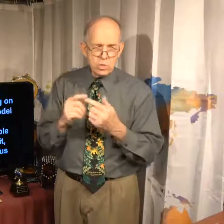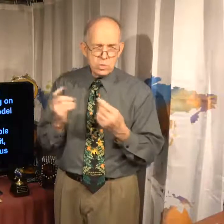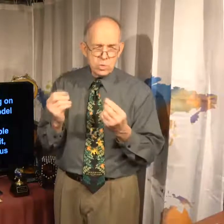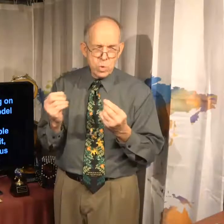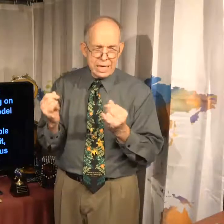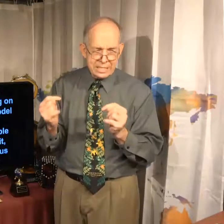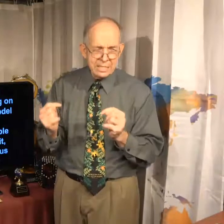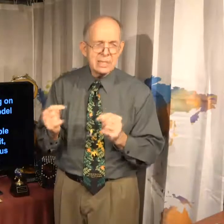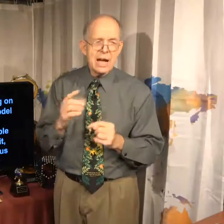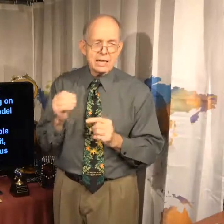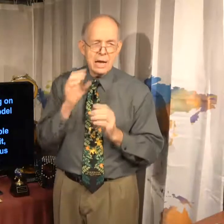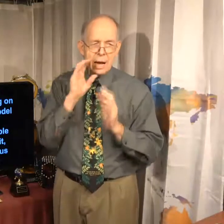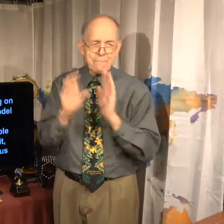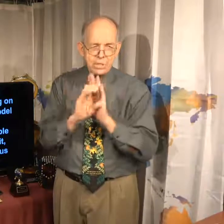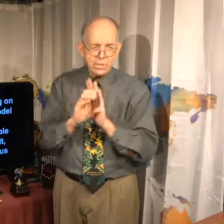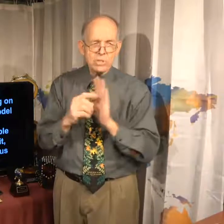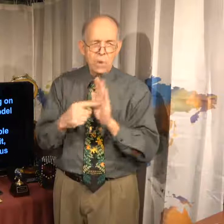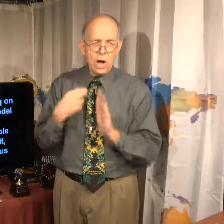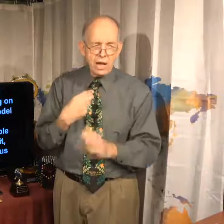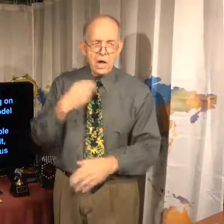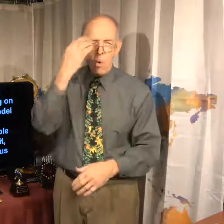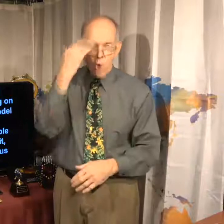do it, and a picture to show us why.